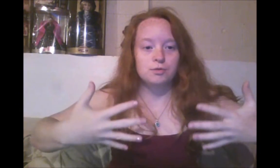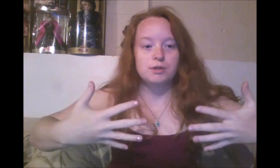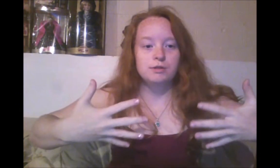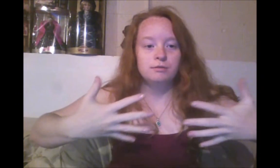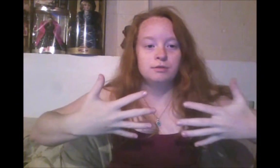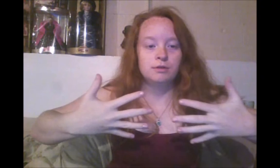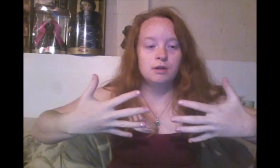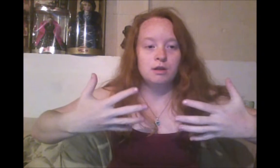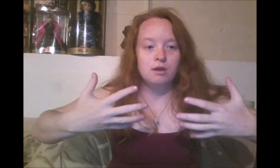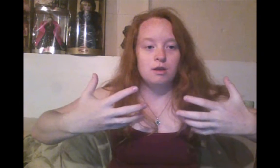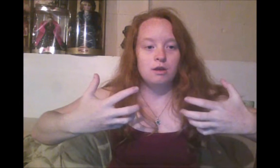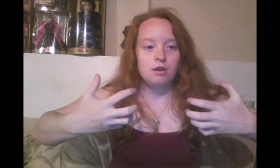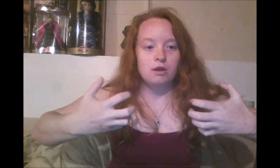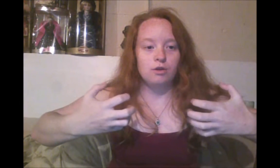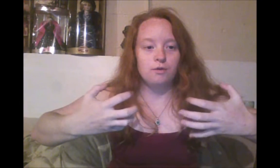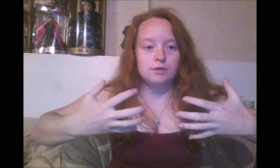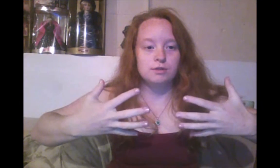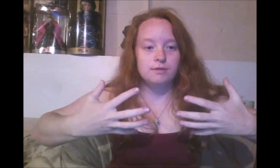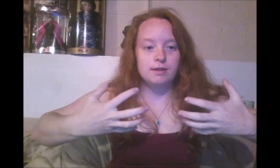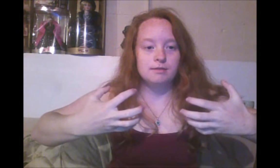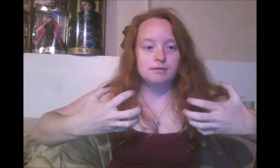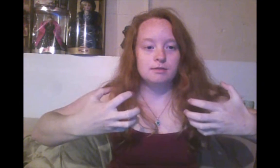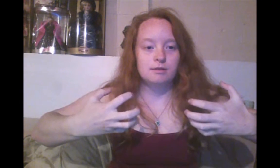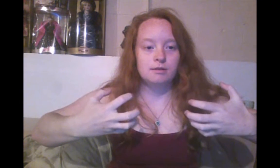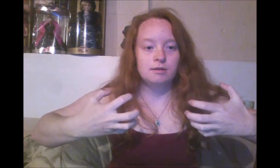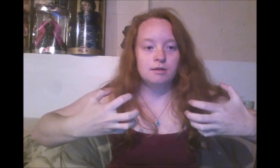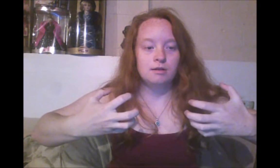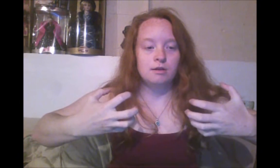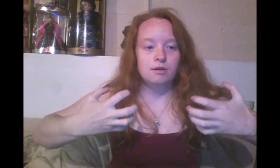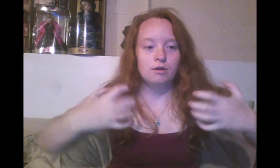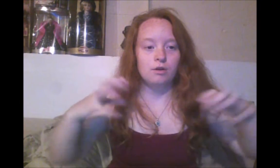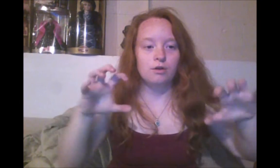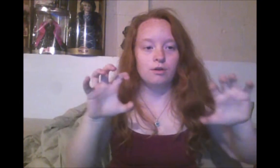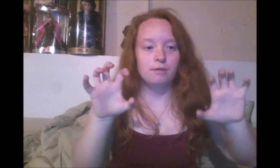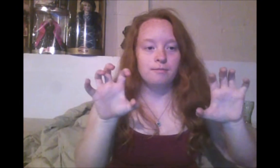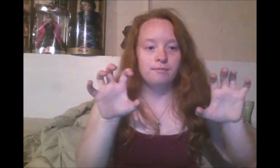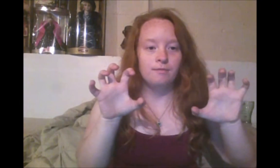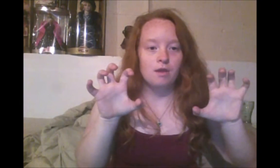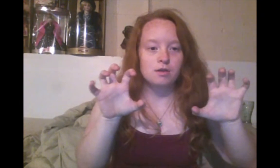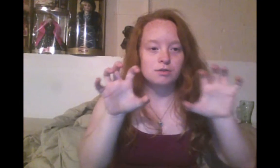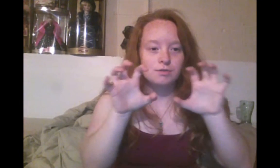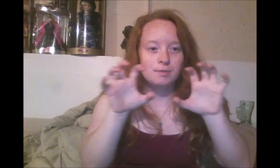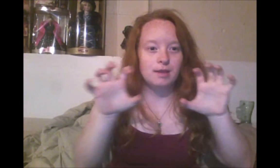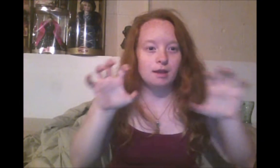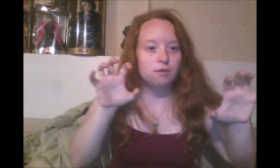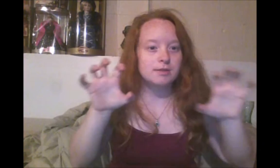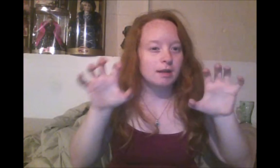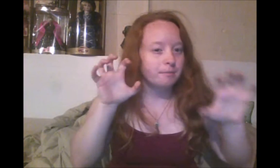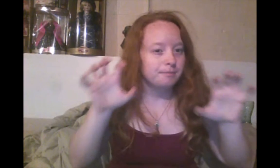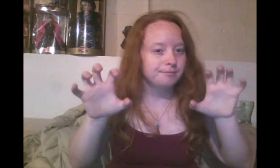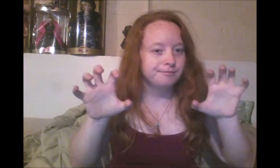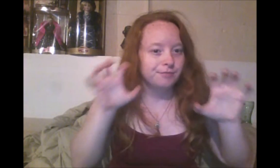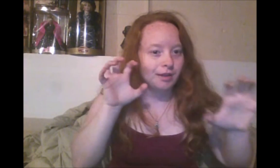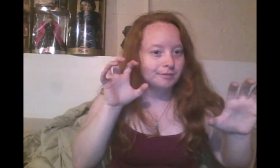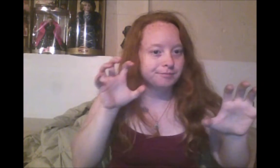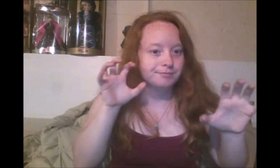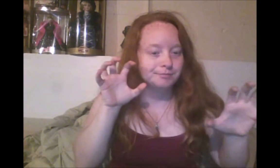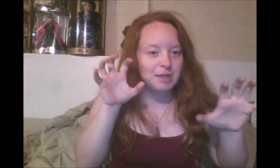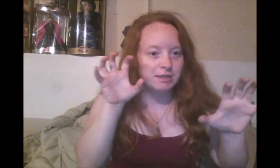you, and you're going to do this. You're going to curl them. So it's going to be like almost like a beast or